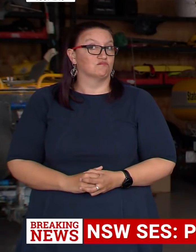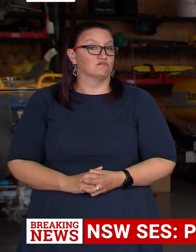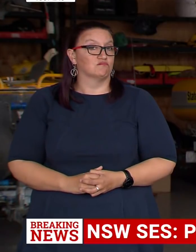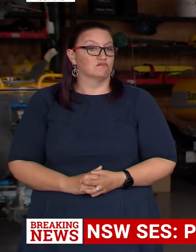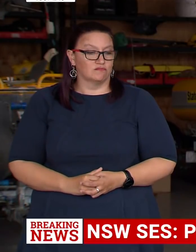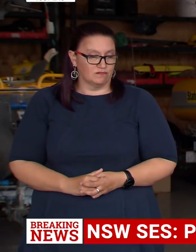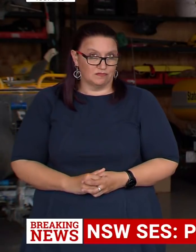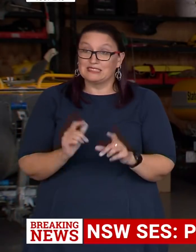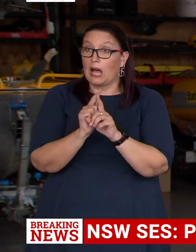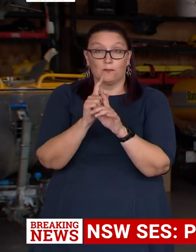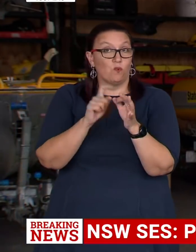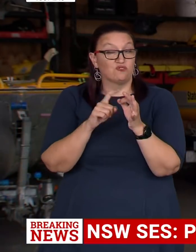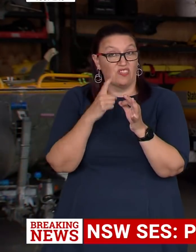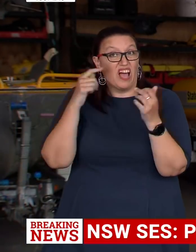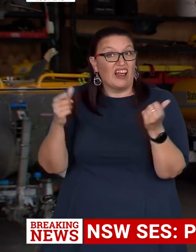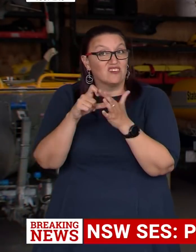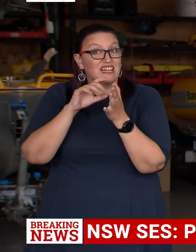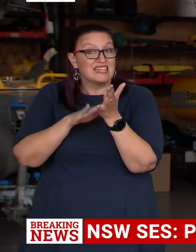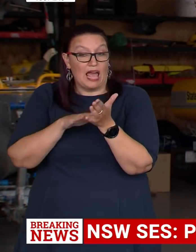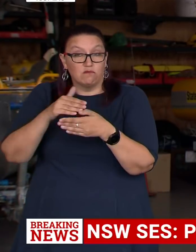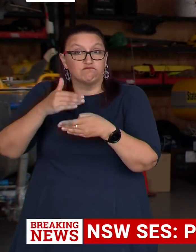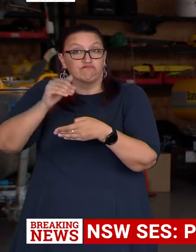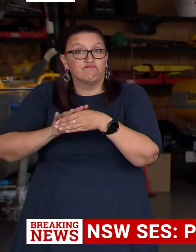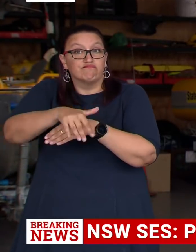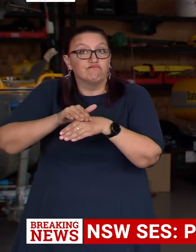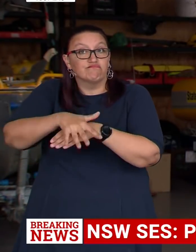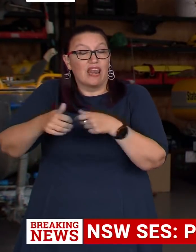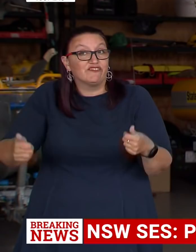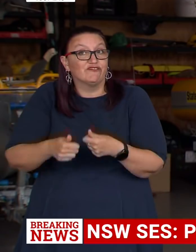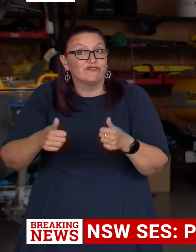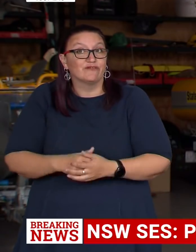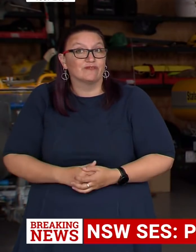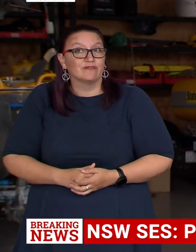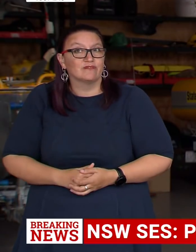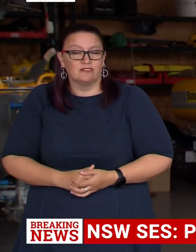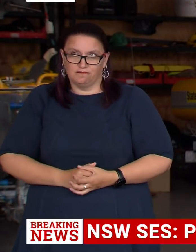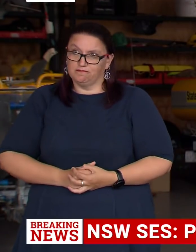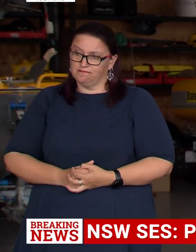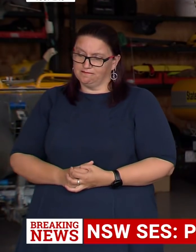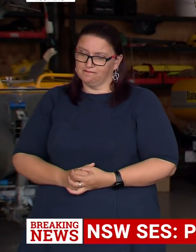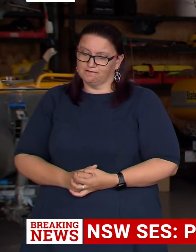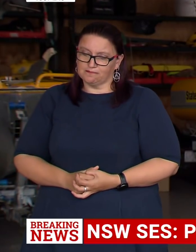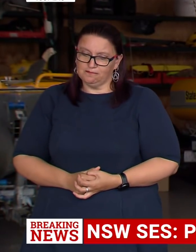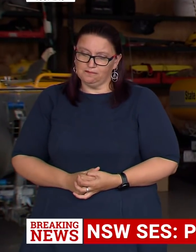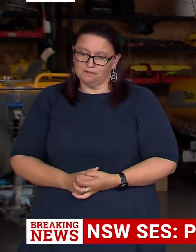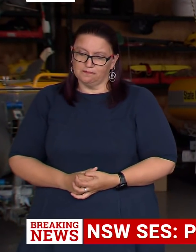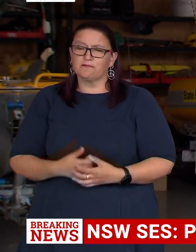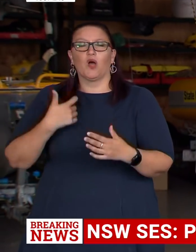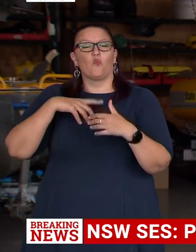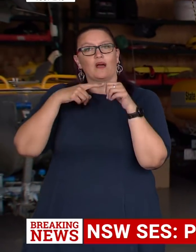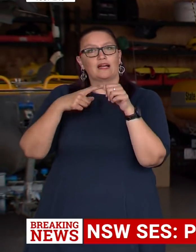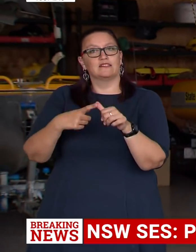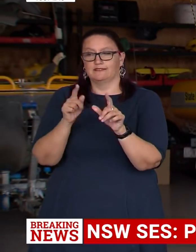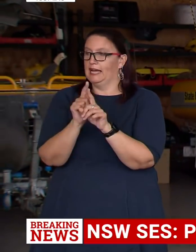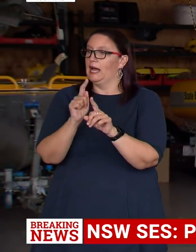I think it's important to echo the words of Commissioner York. When you have a sustained weather event, there are a number of